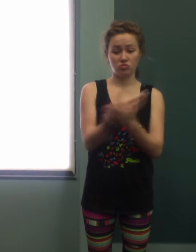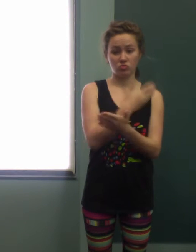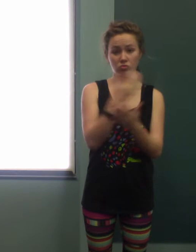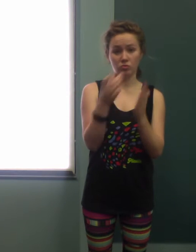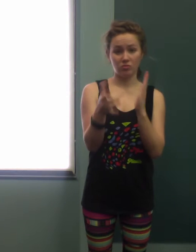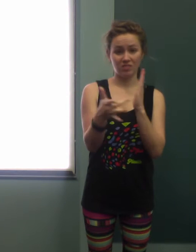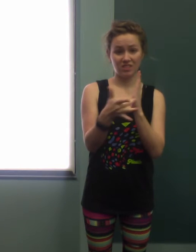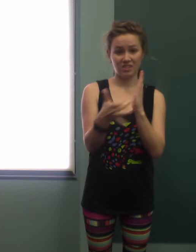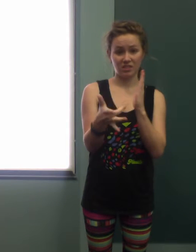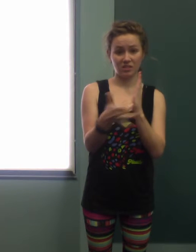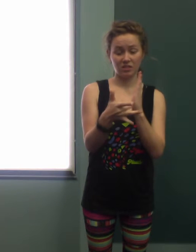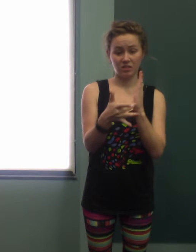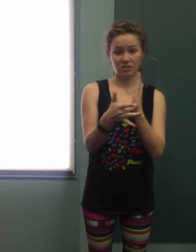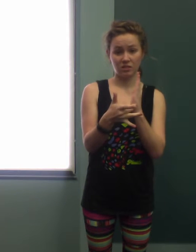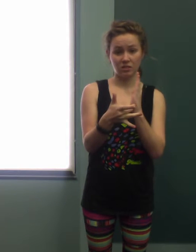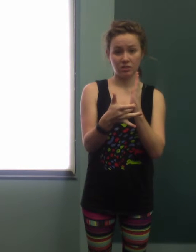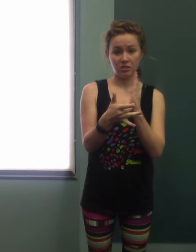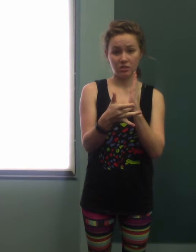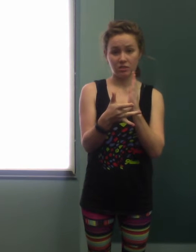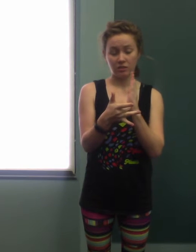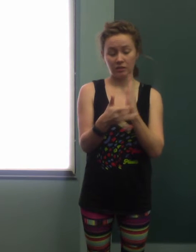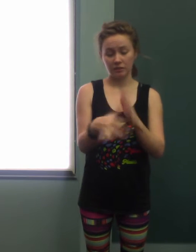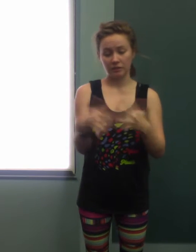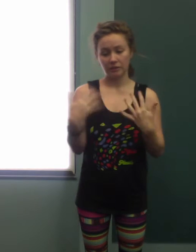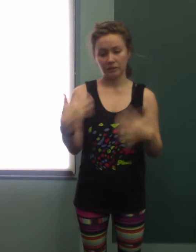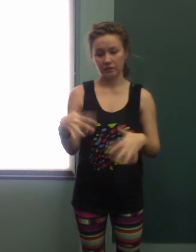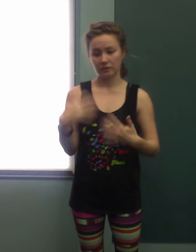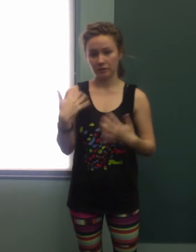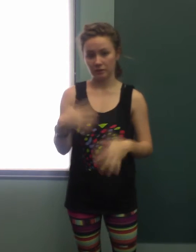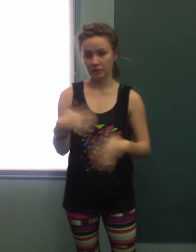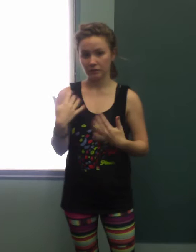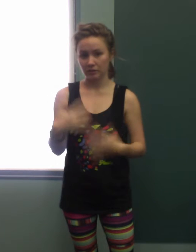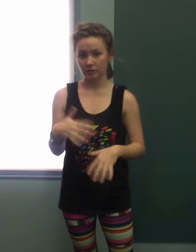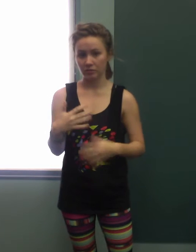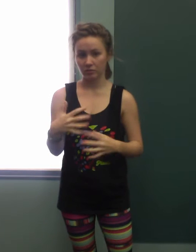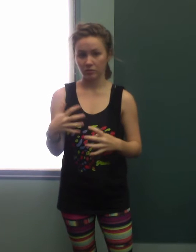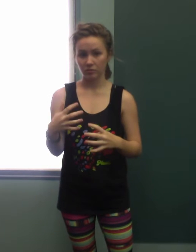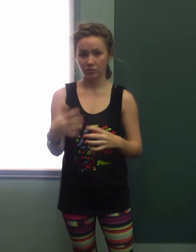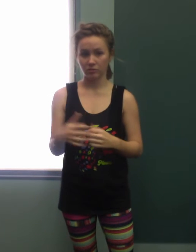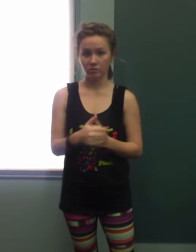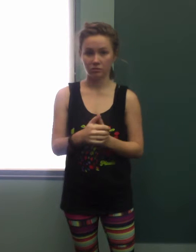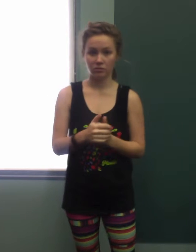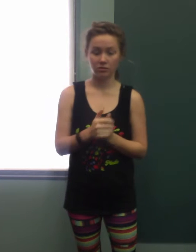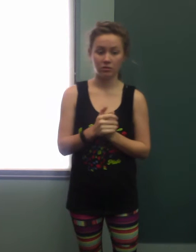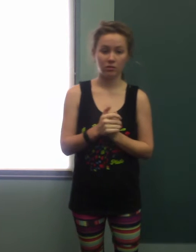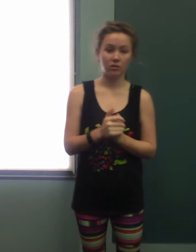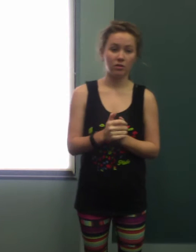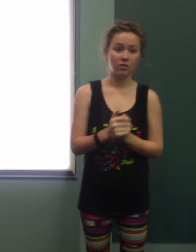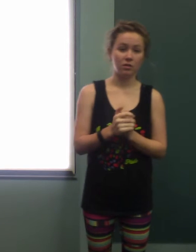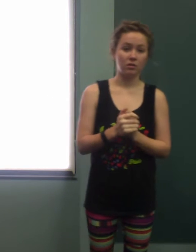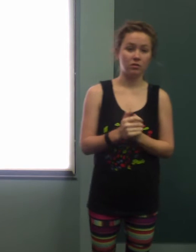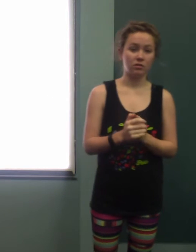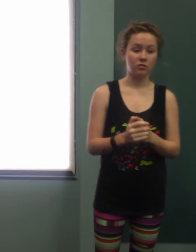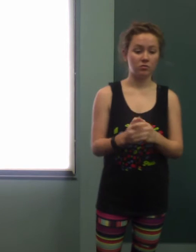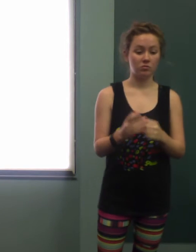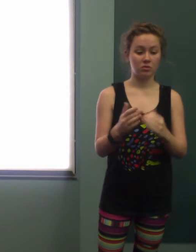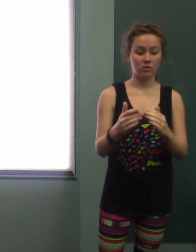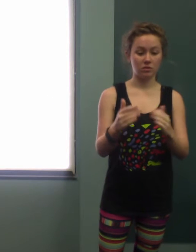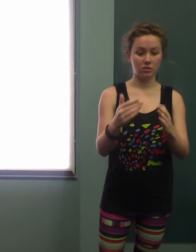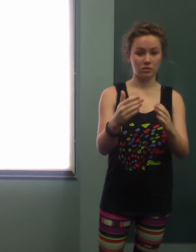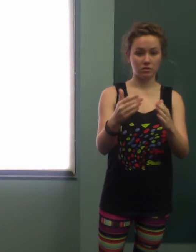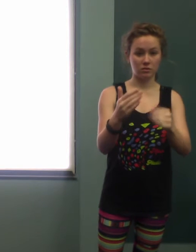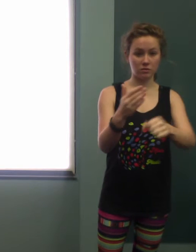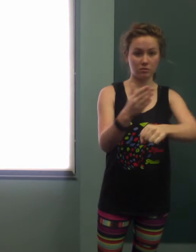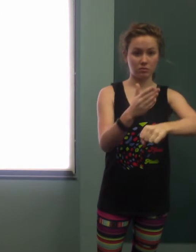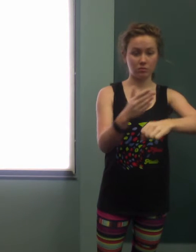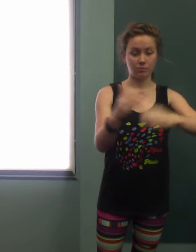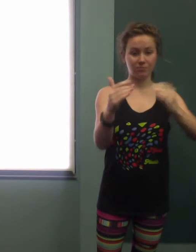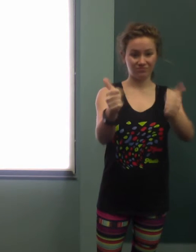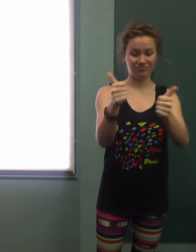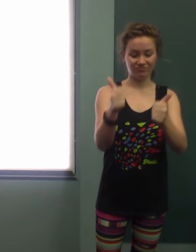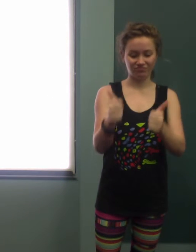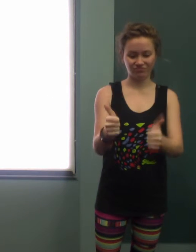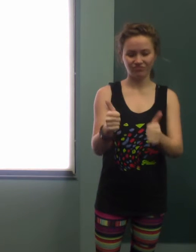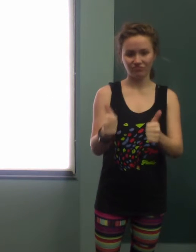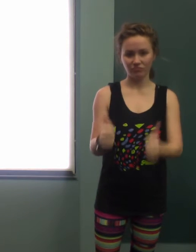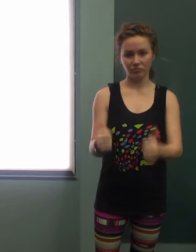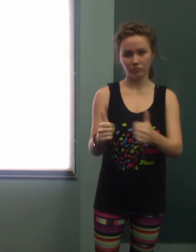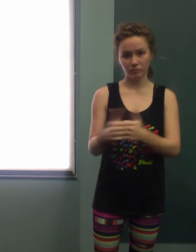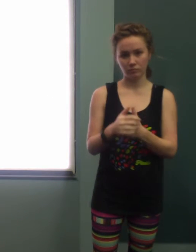inadequate with the low-lying American type of metal battleship. Now, do I go up here and try and... A soldier's life